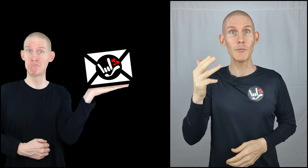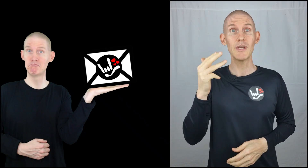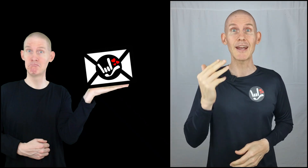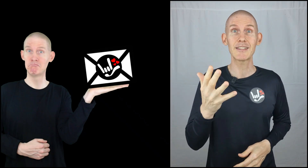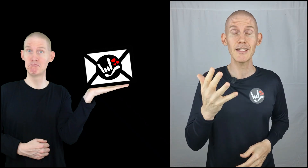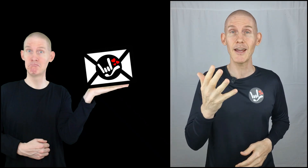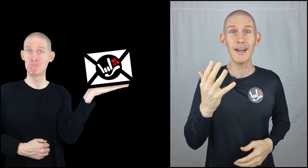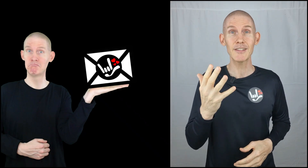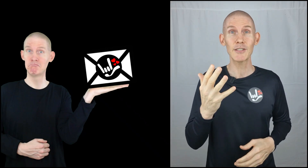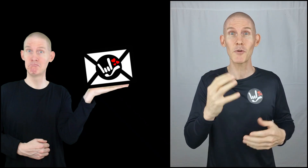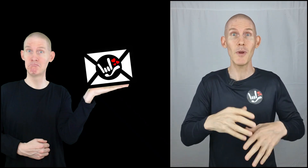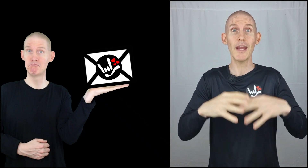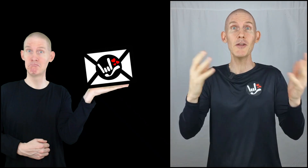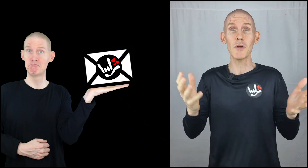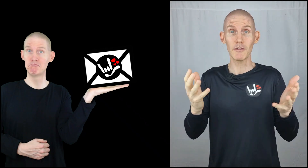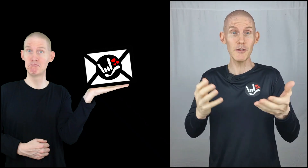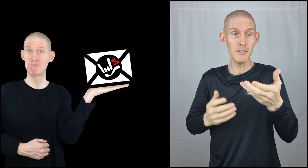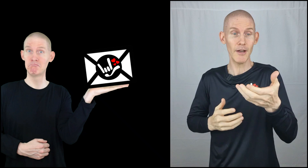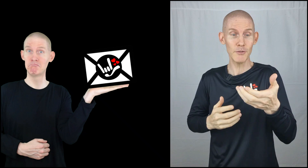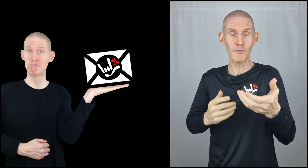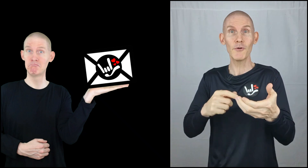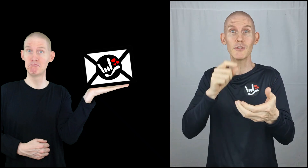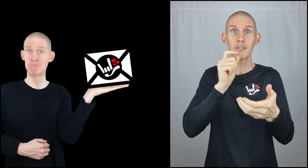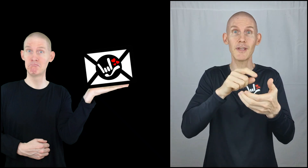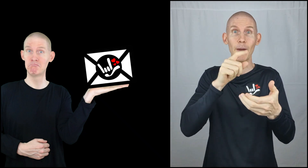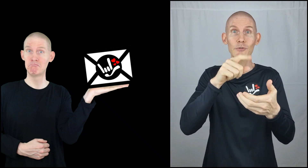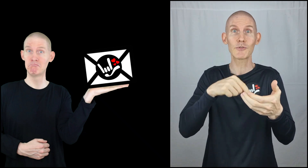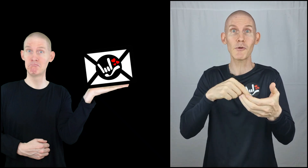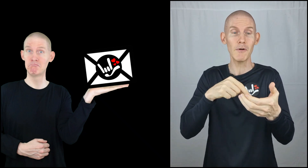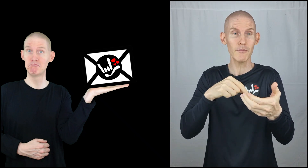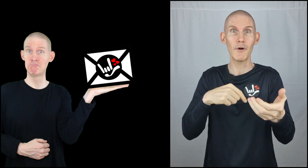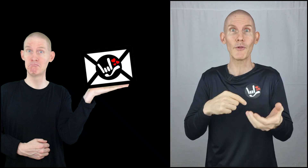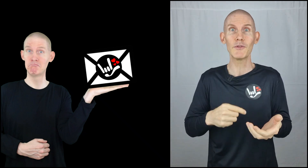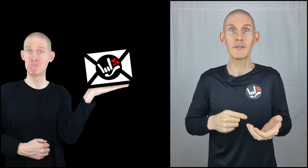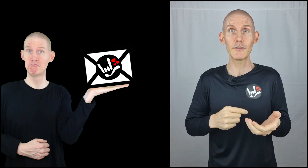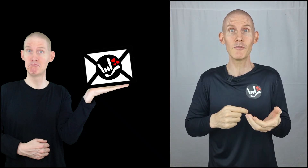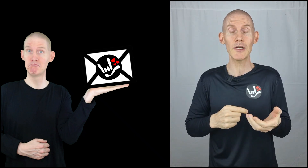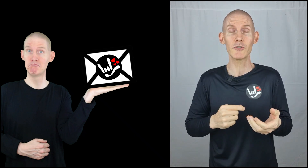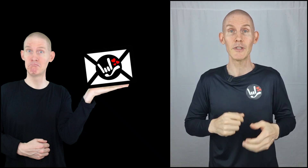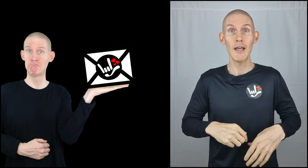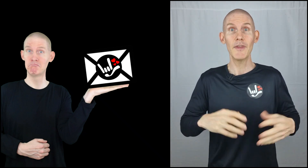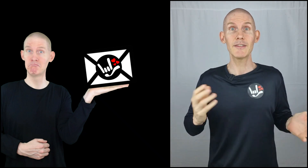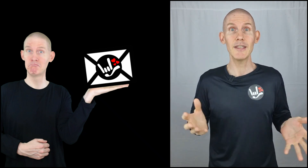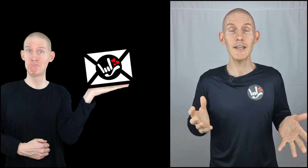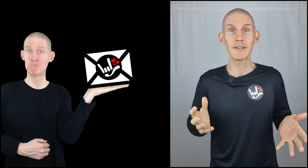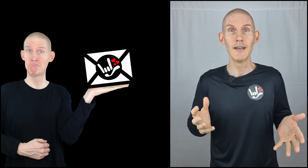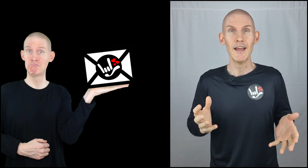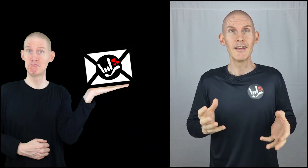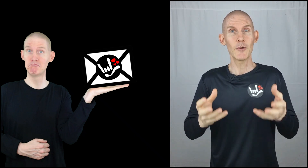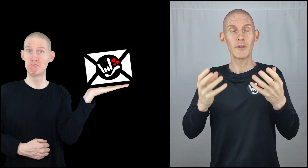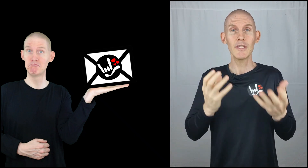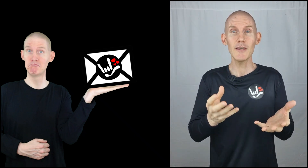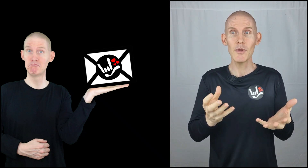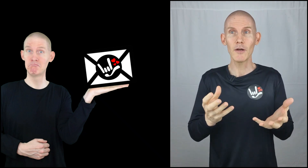be accessed from anywhere. Literally on your phone, you just tap and scroll, follow the direction. That's it. Now with email, we